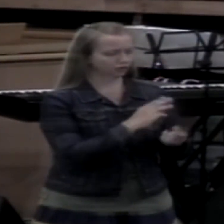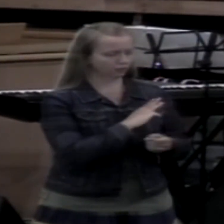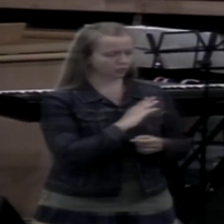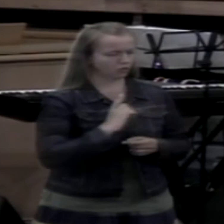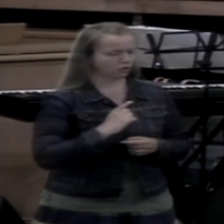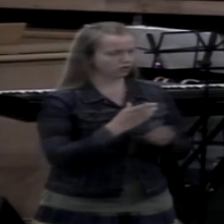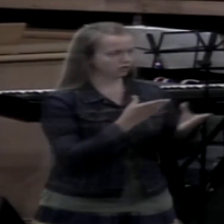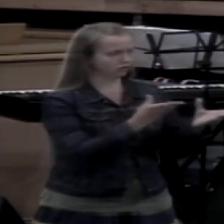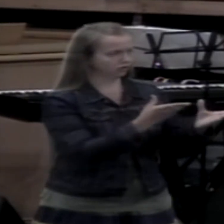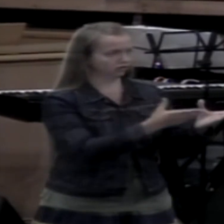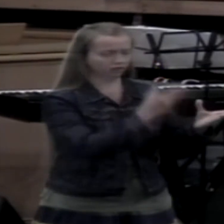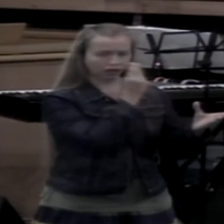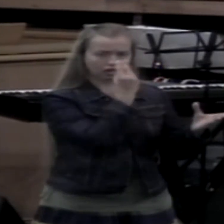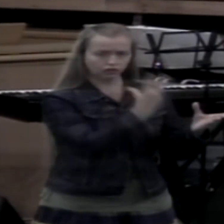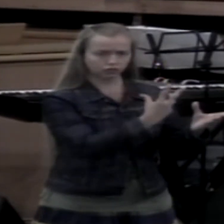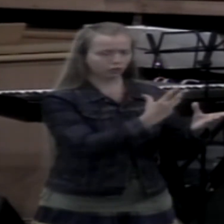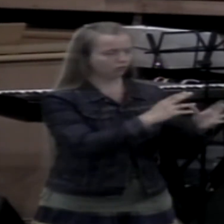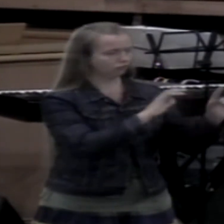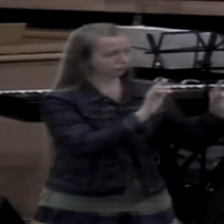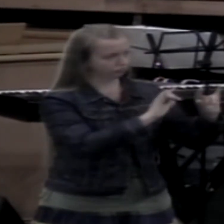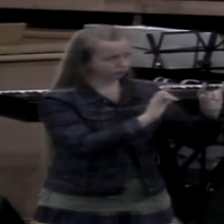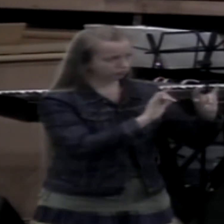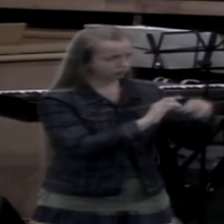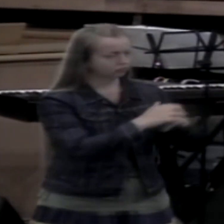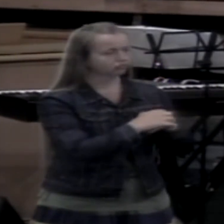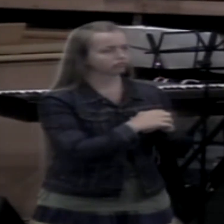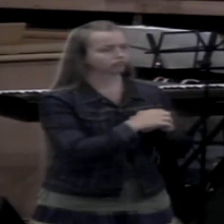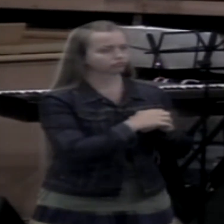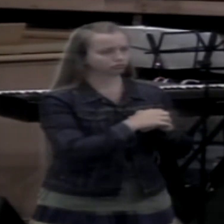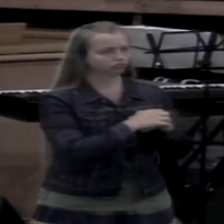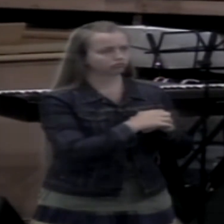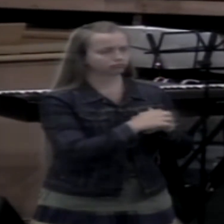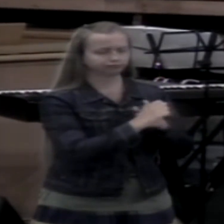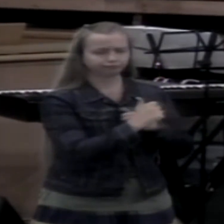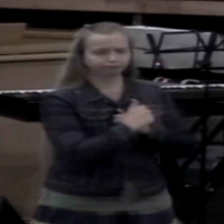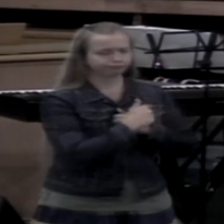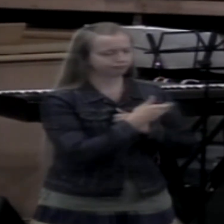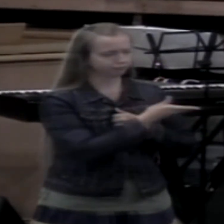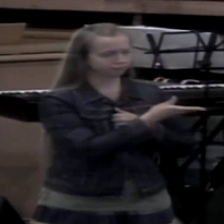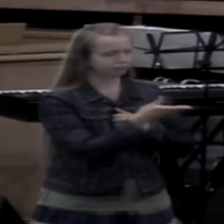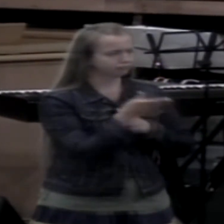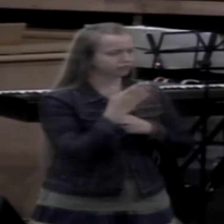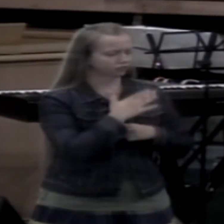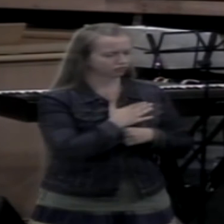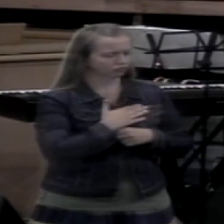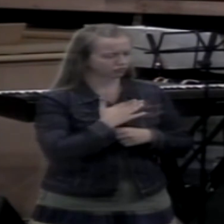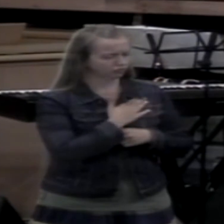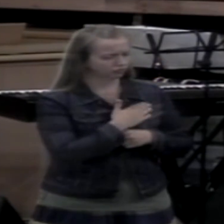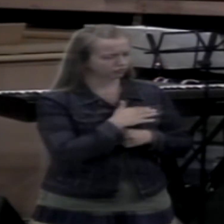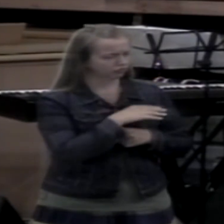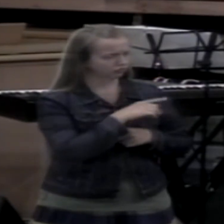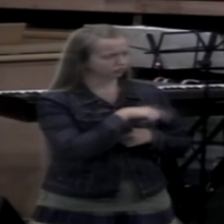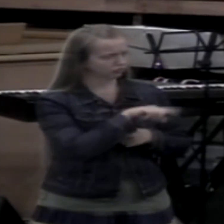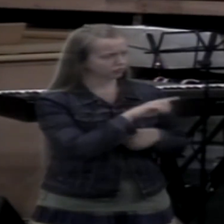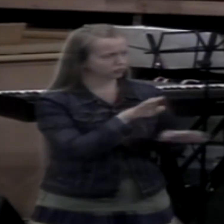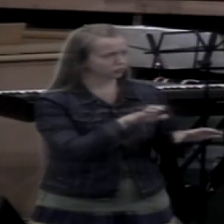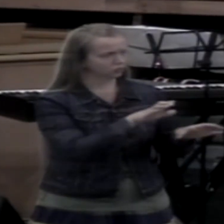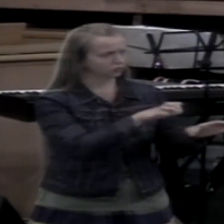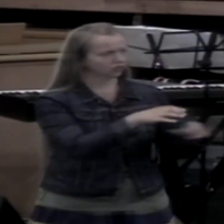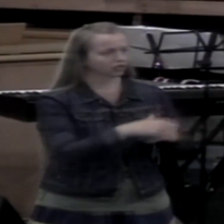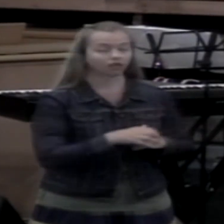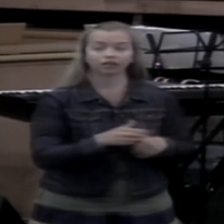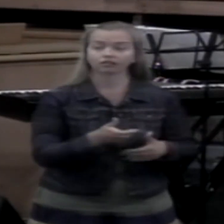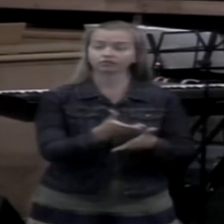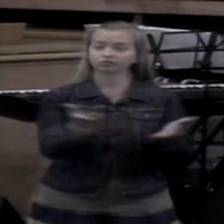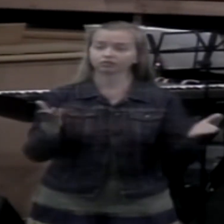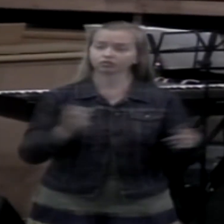know we love you dearly. We appreciate all that you're doing. And for all of you saints who